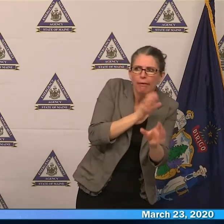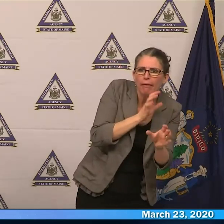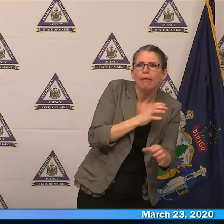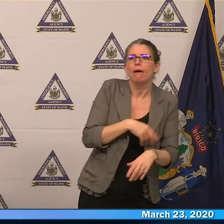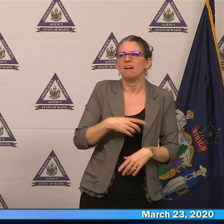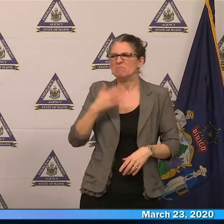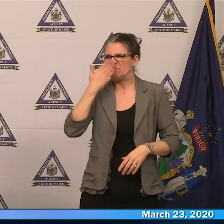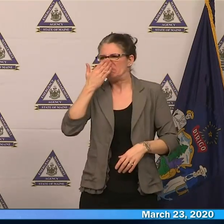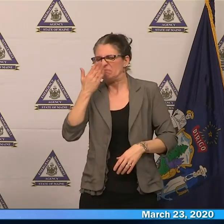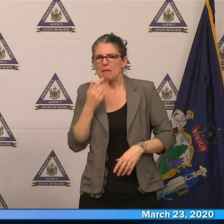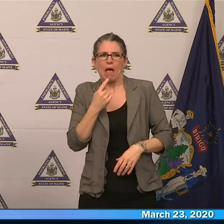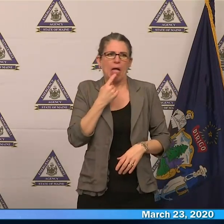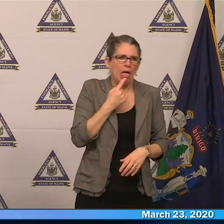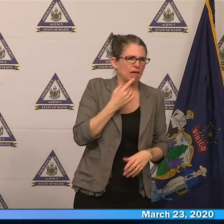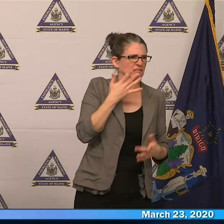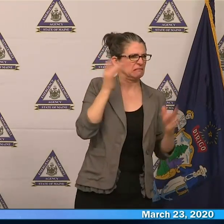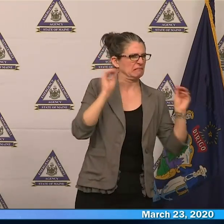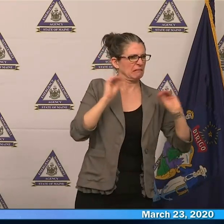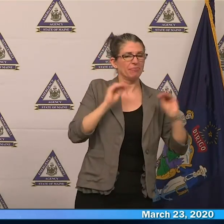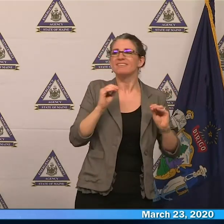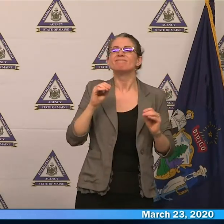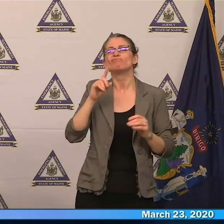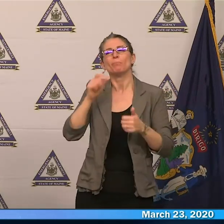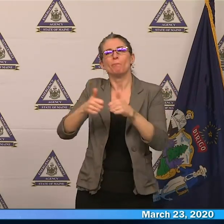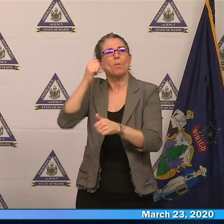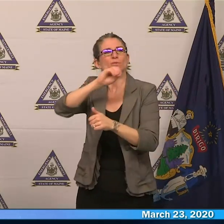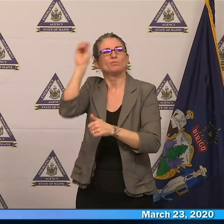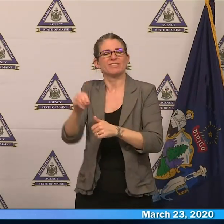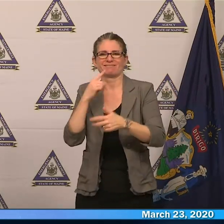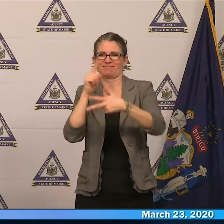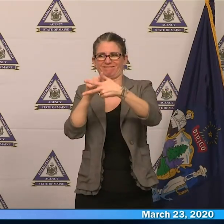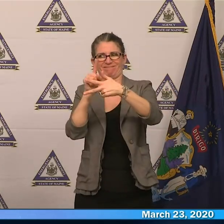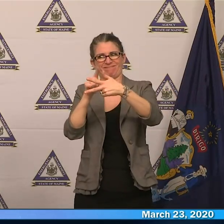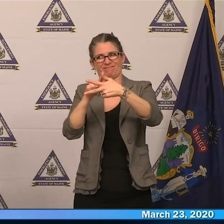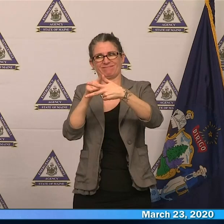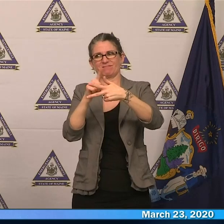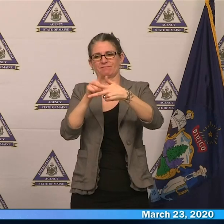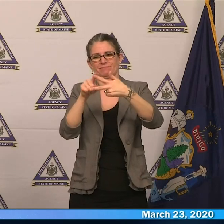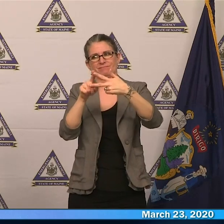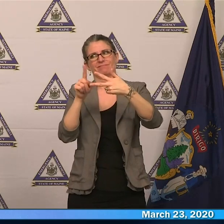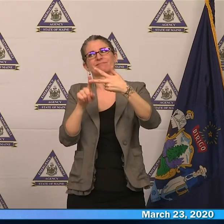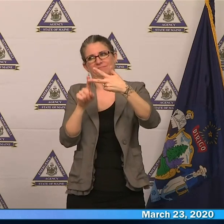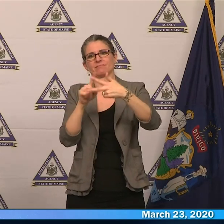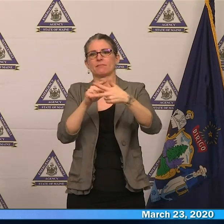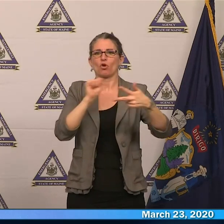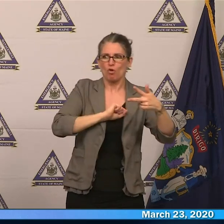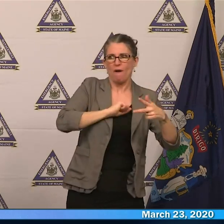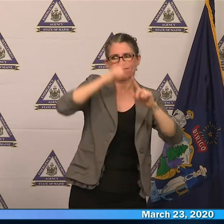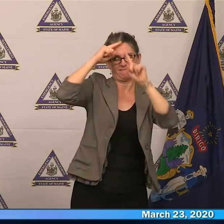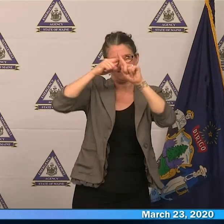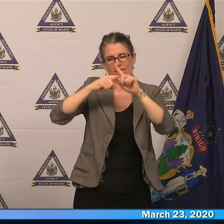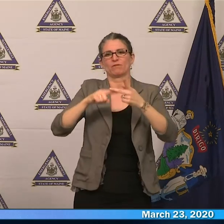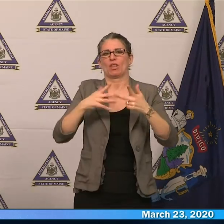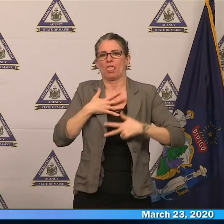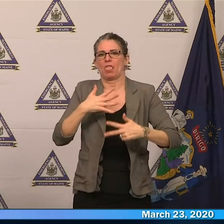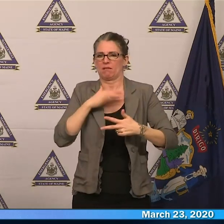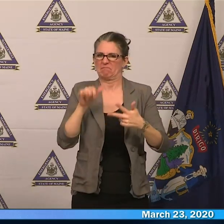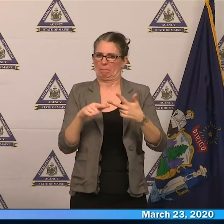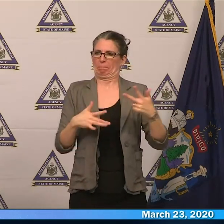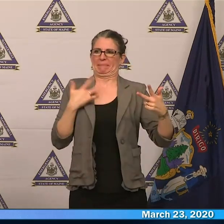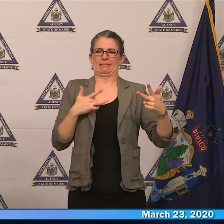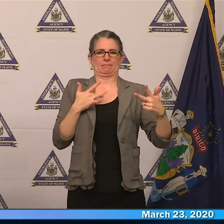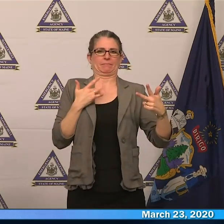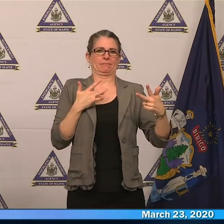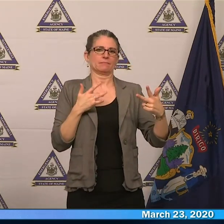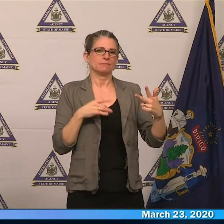anything else. Michael, I think you're next. Yeah, I had a question. You outlined the counts of, the count of PPE, and I wanted to understand